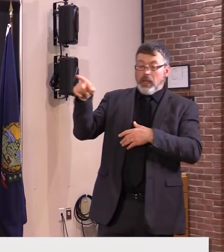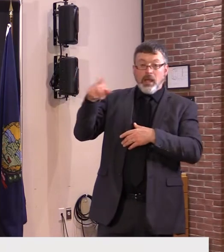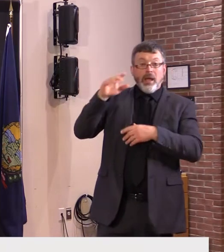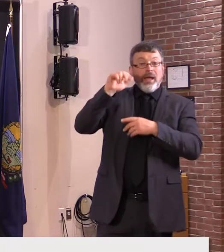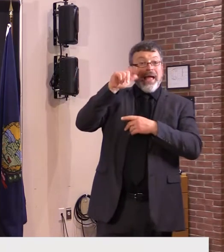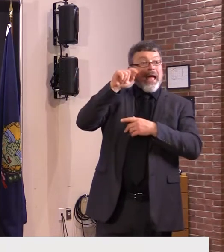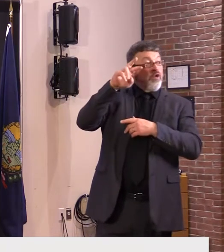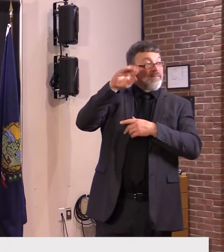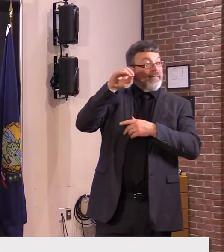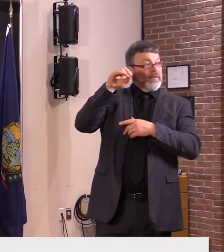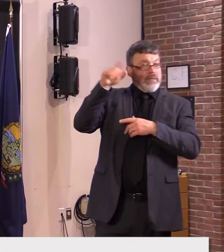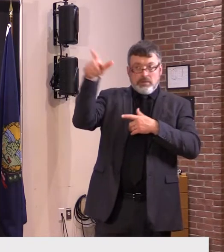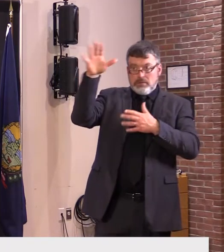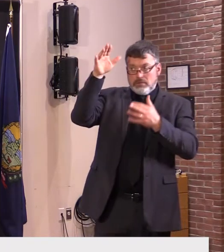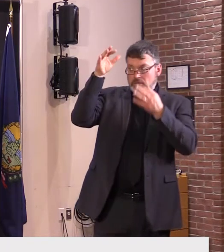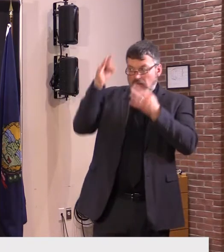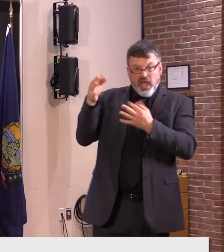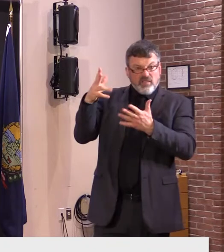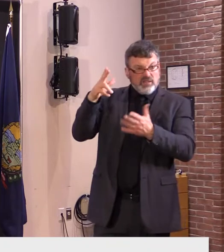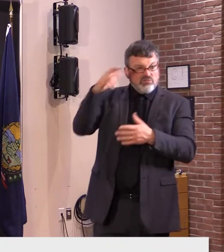Thank you. You should take